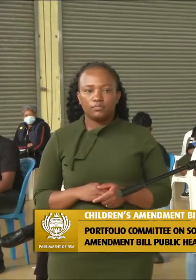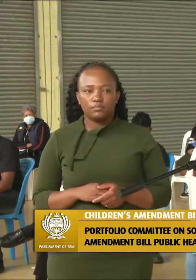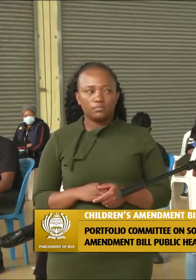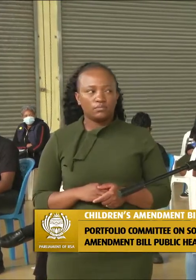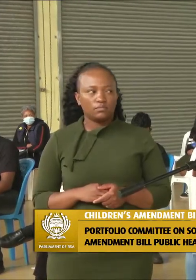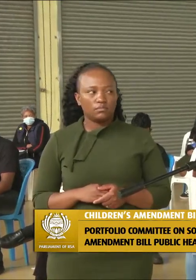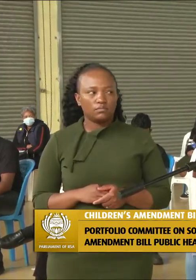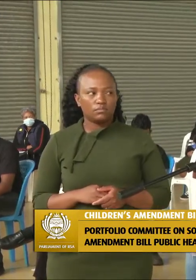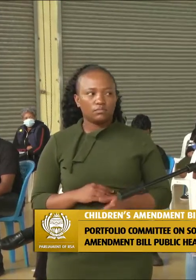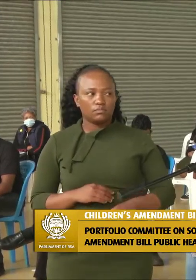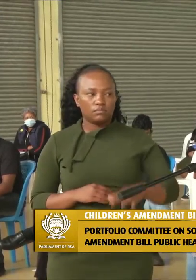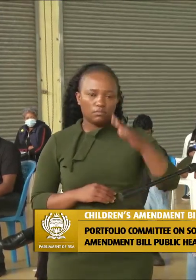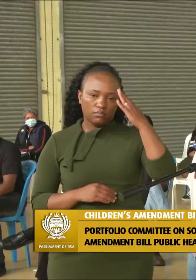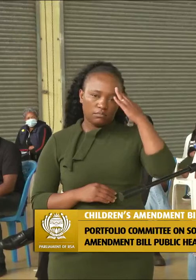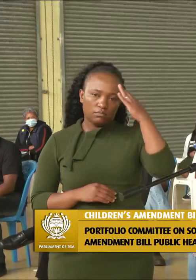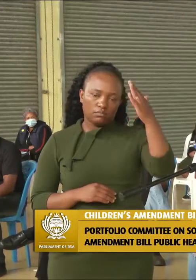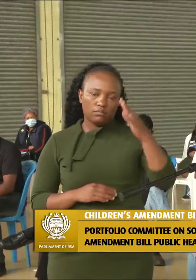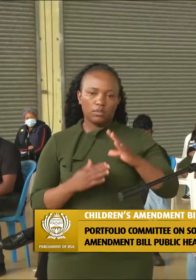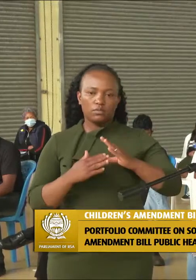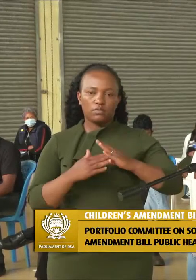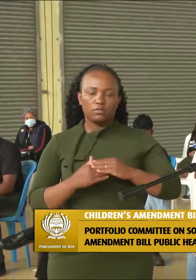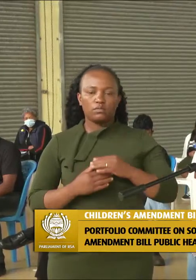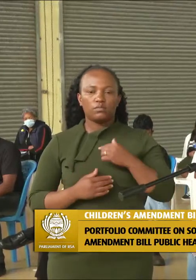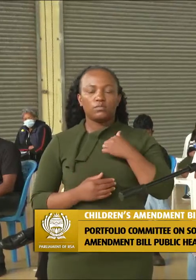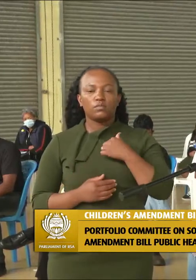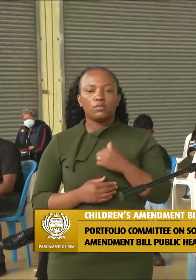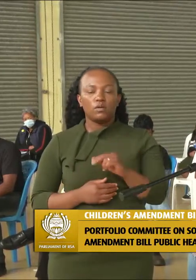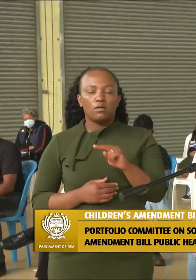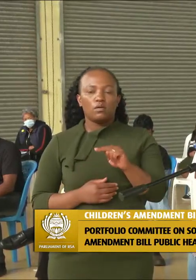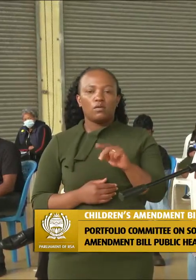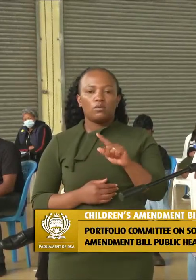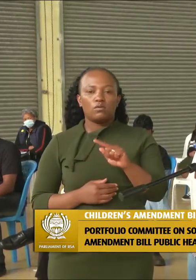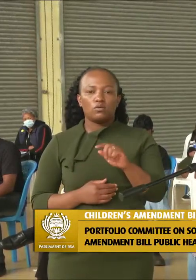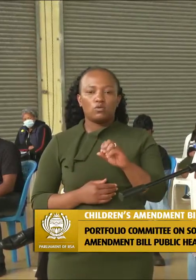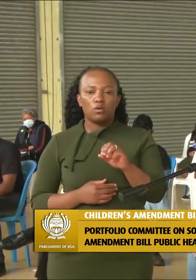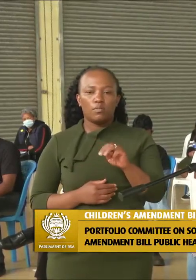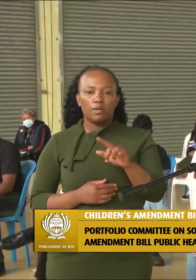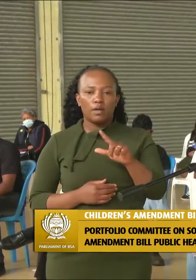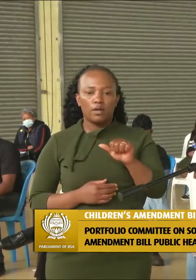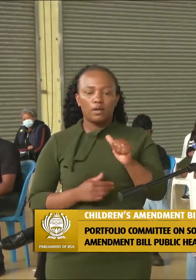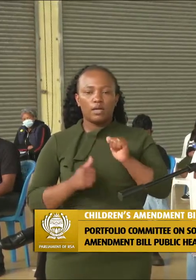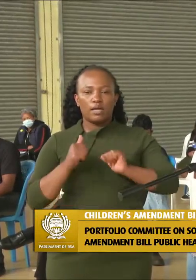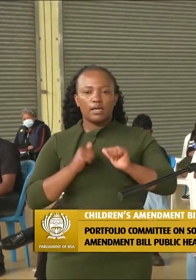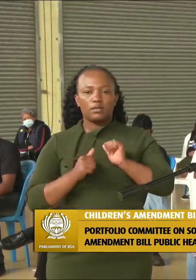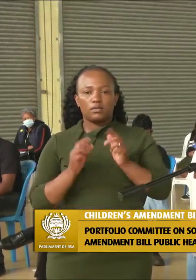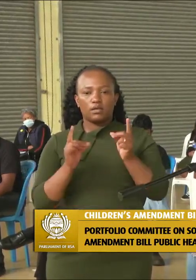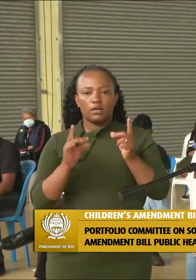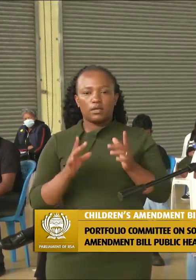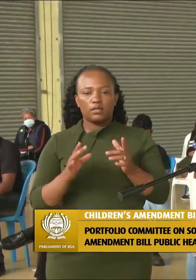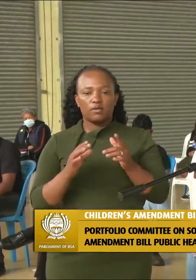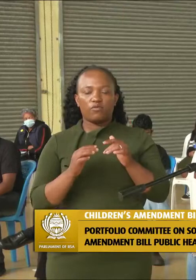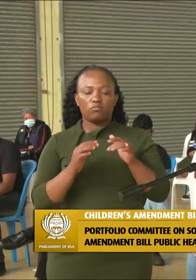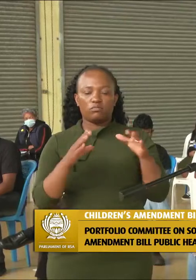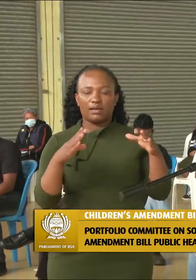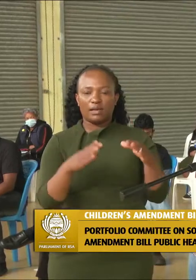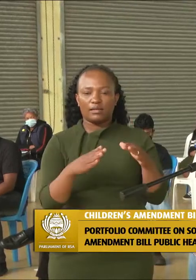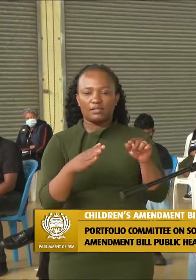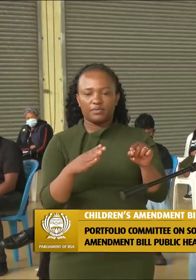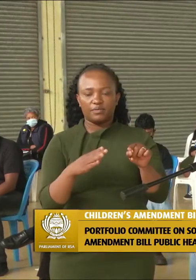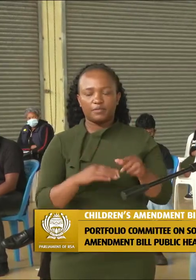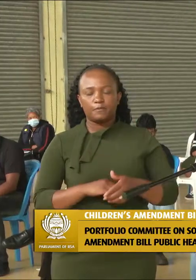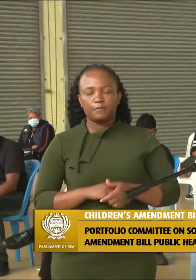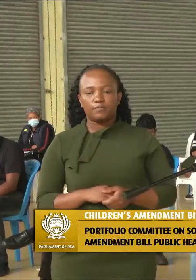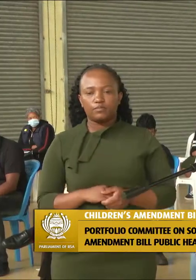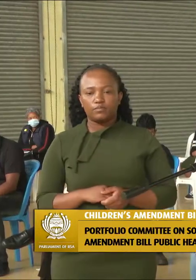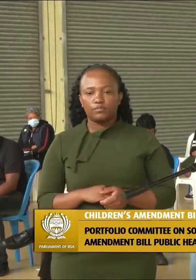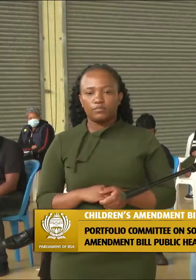Good afternoon, honorable members. My name is Bilon Tombela. I'm the Acting Chief Director for eThekwini Cluster. Ngiyabonga. Ngibonge